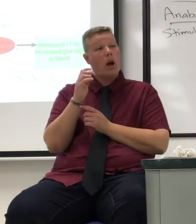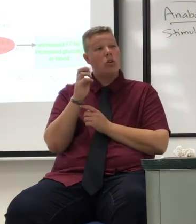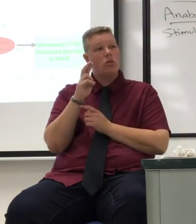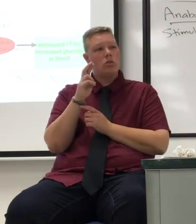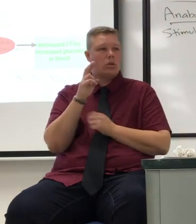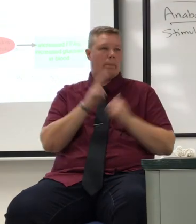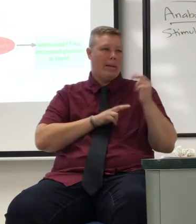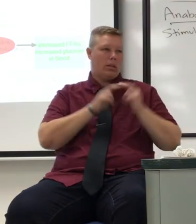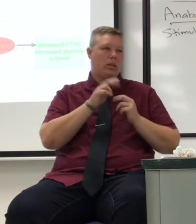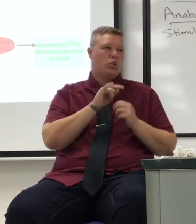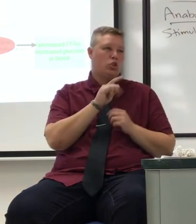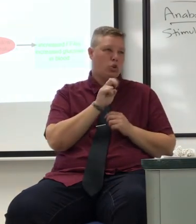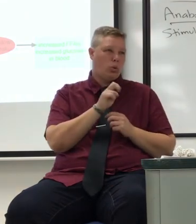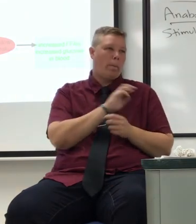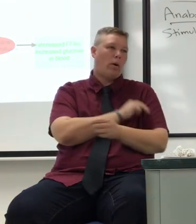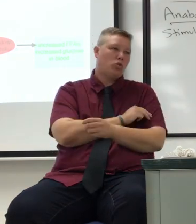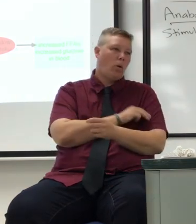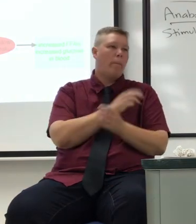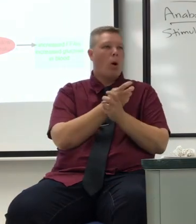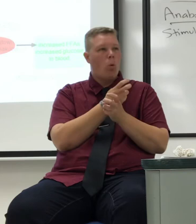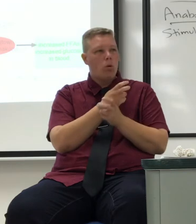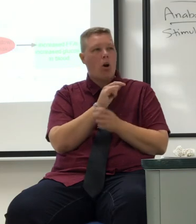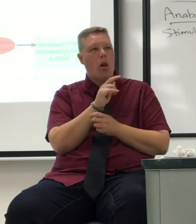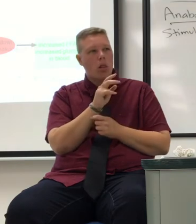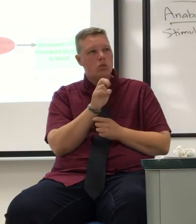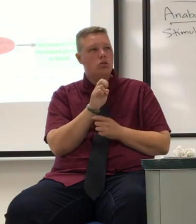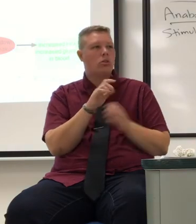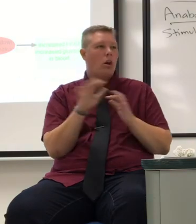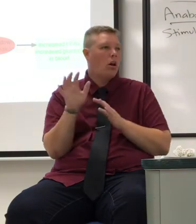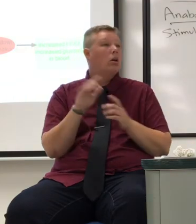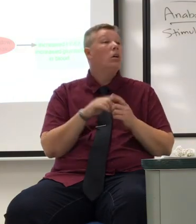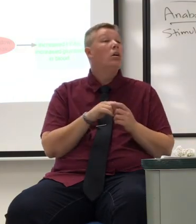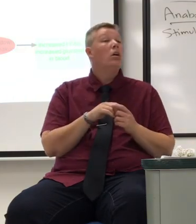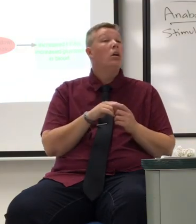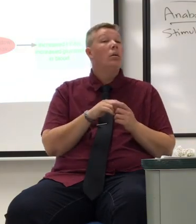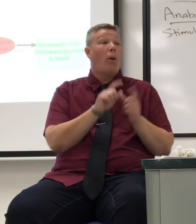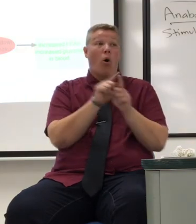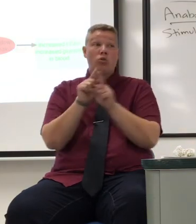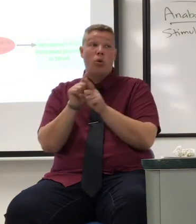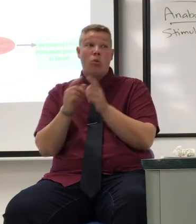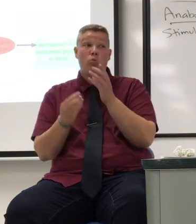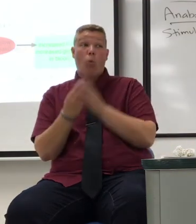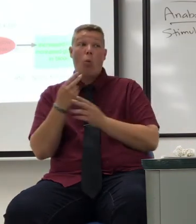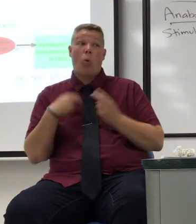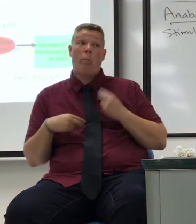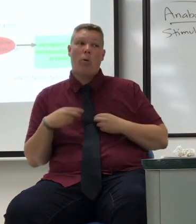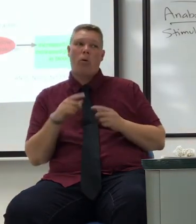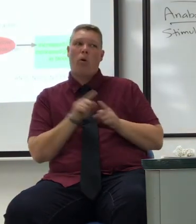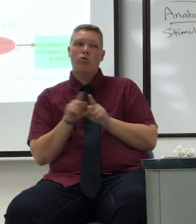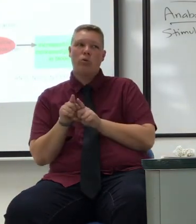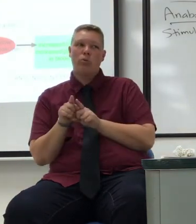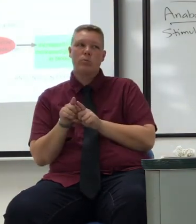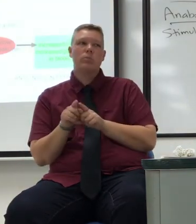tissue building, right? However, growth hormone can also do